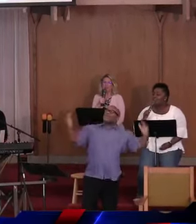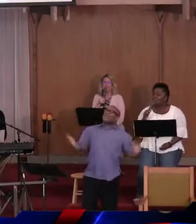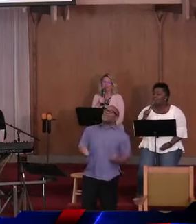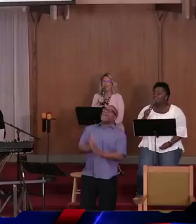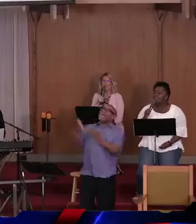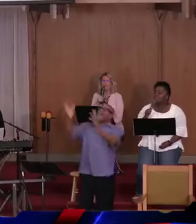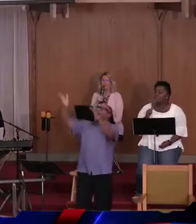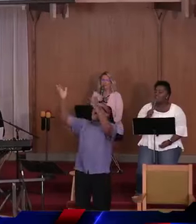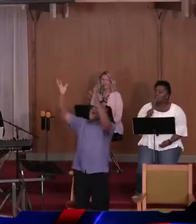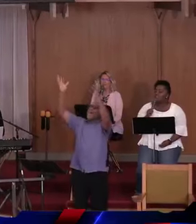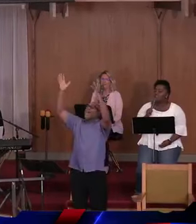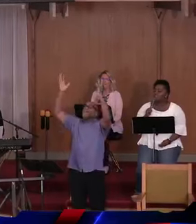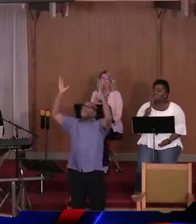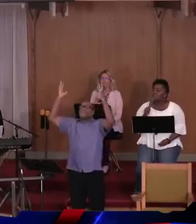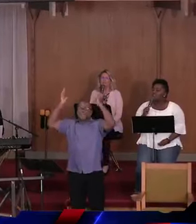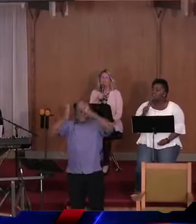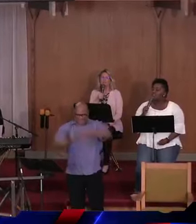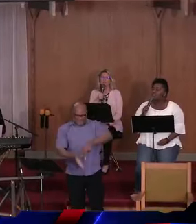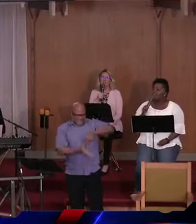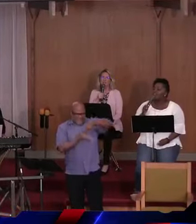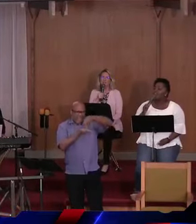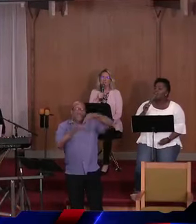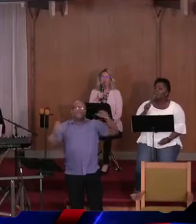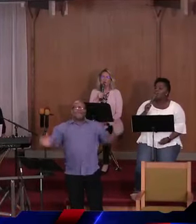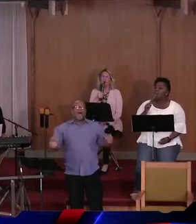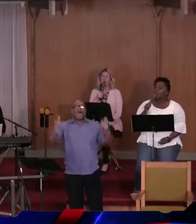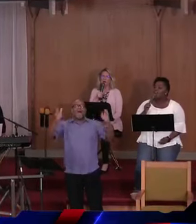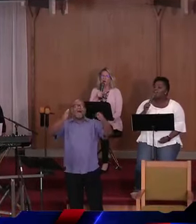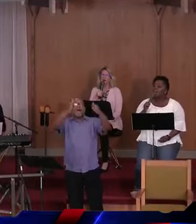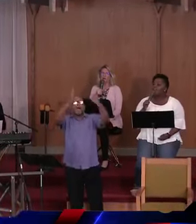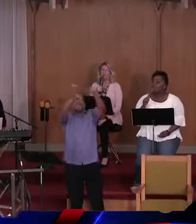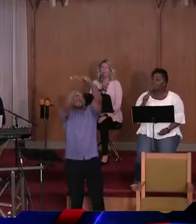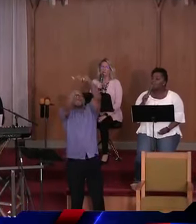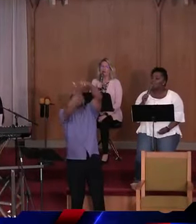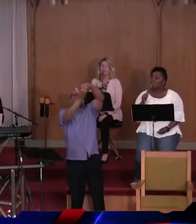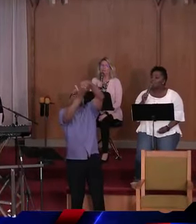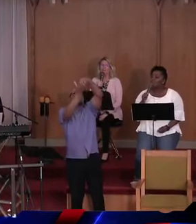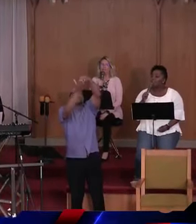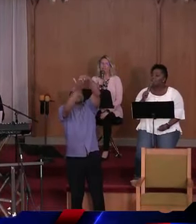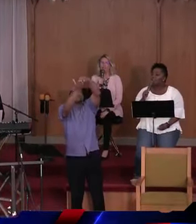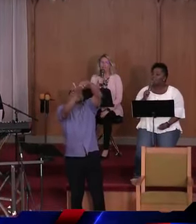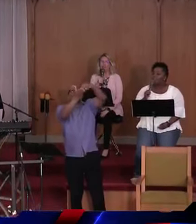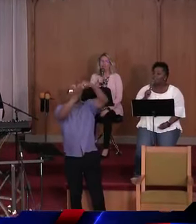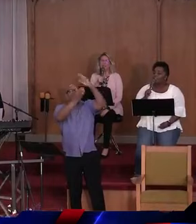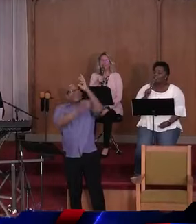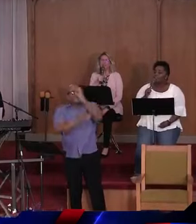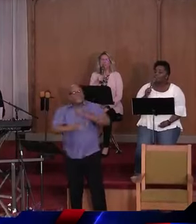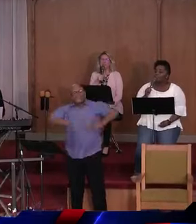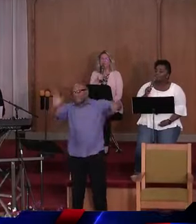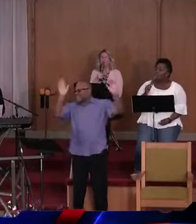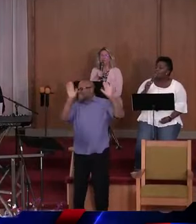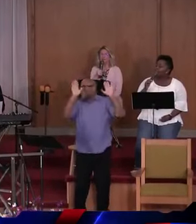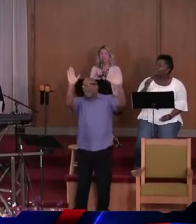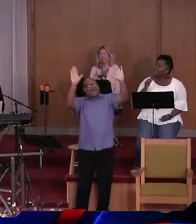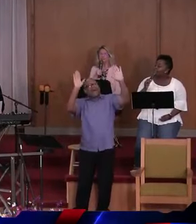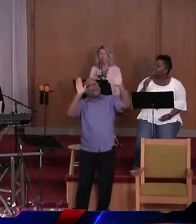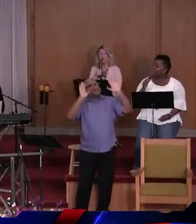of praise, to stand upon a mountain and